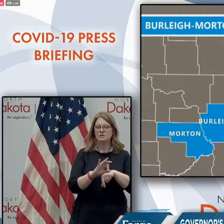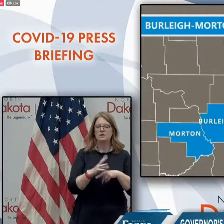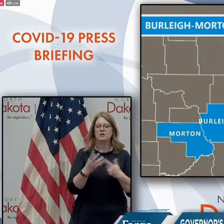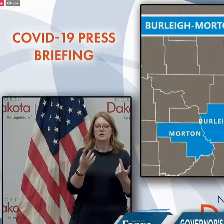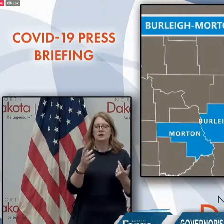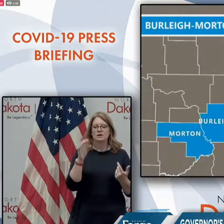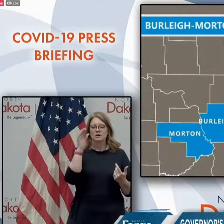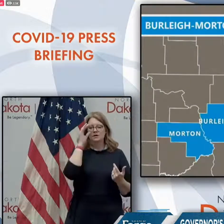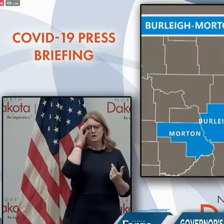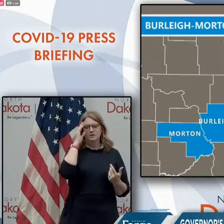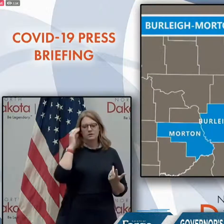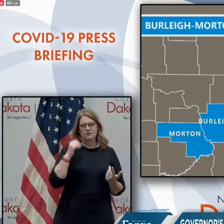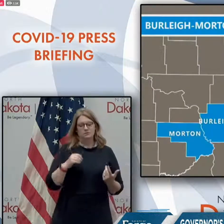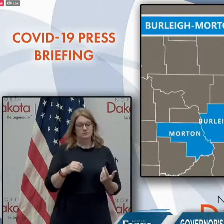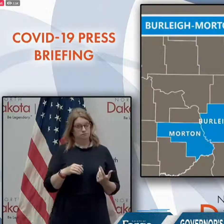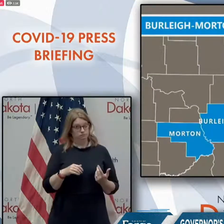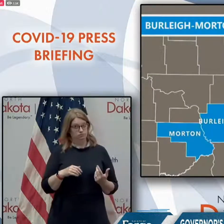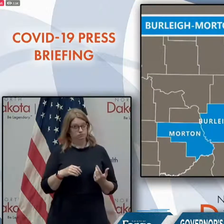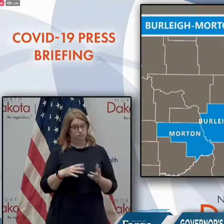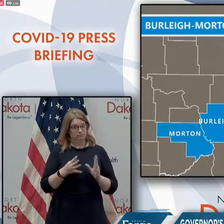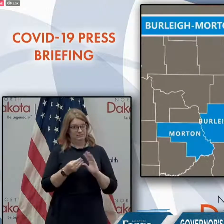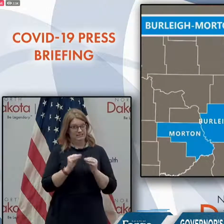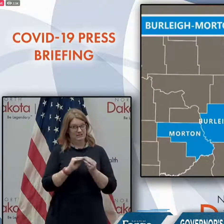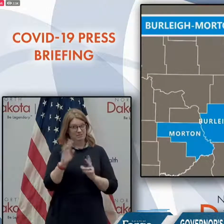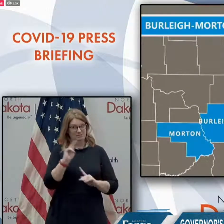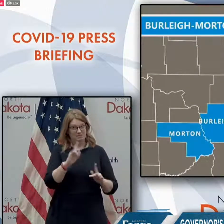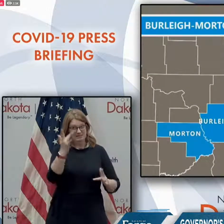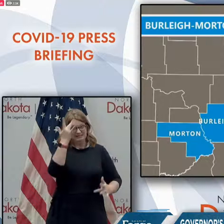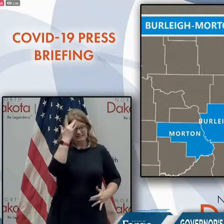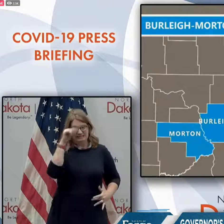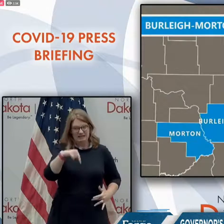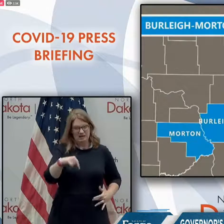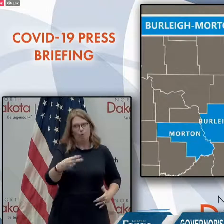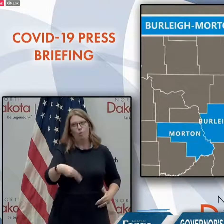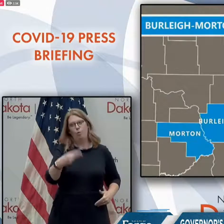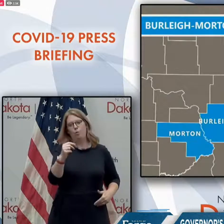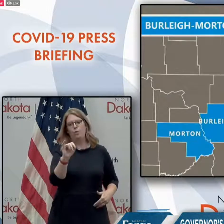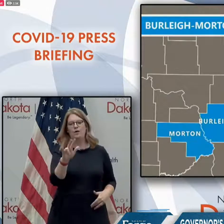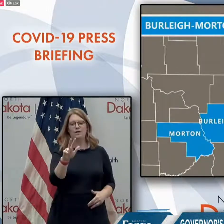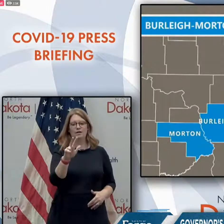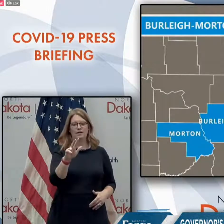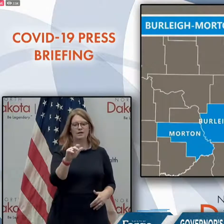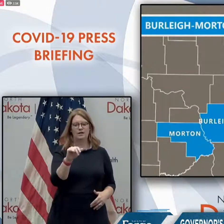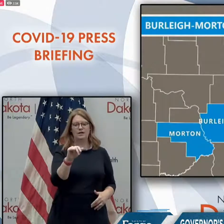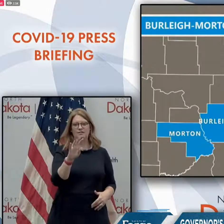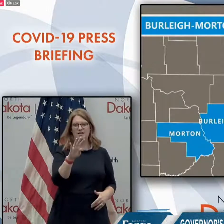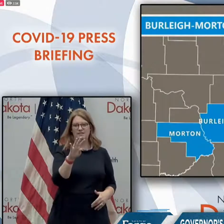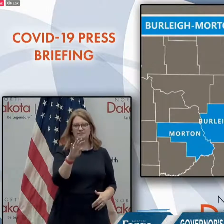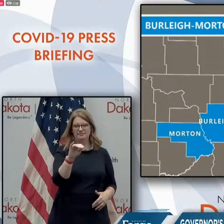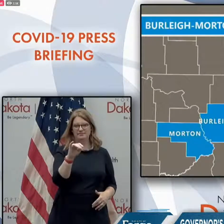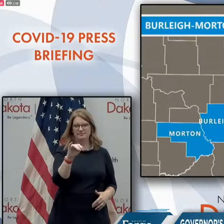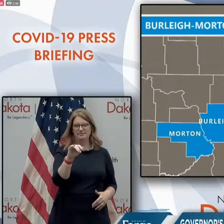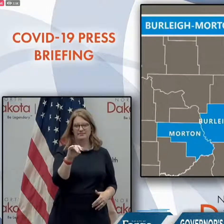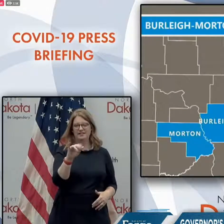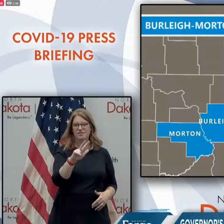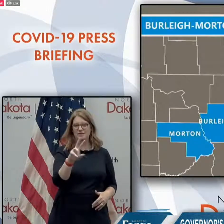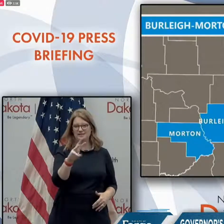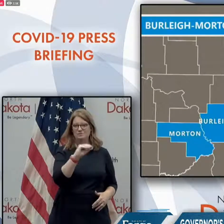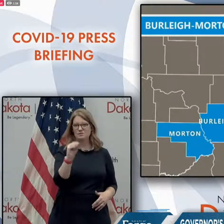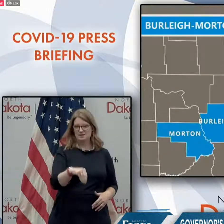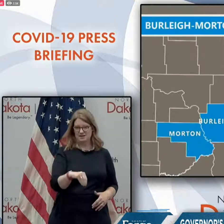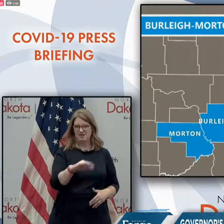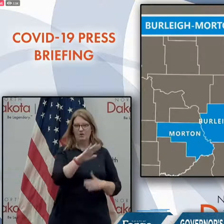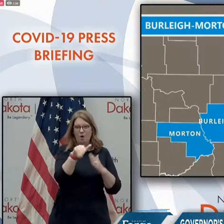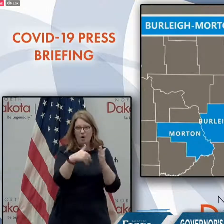earlier, we've got our highest number of active cases right here, 431, 36% of the active cases.